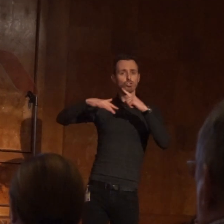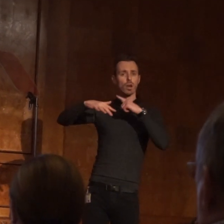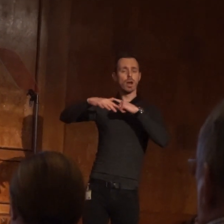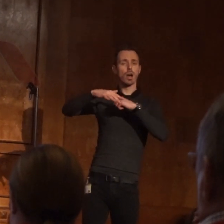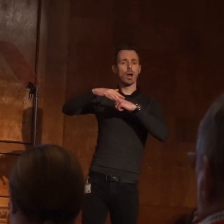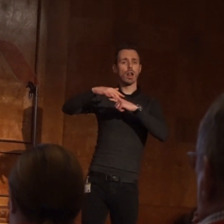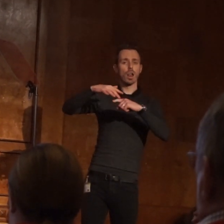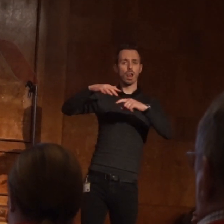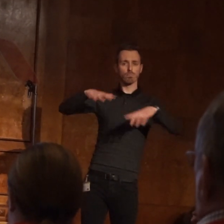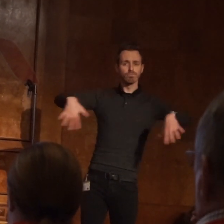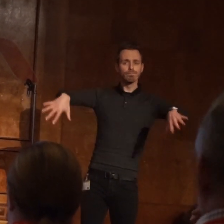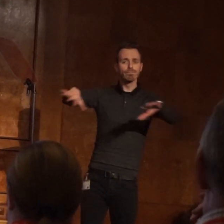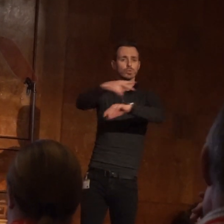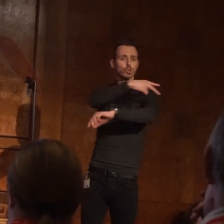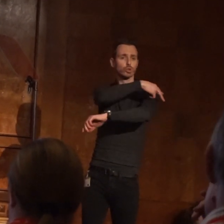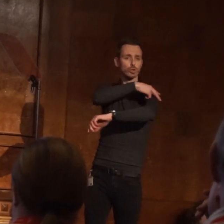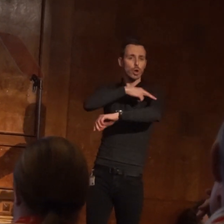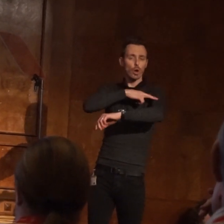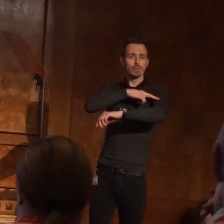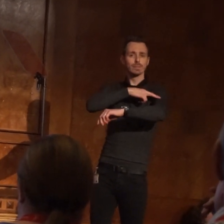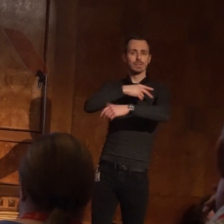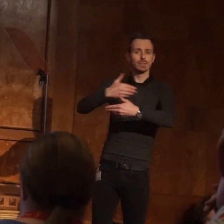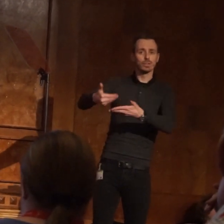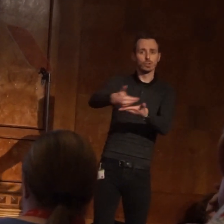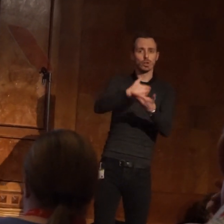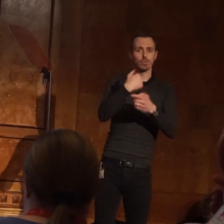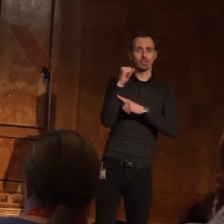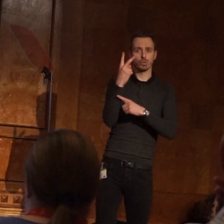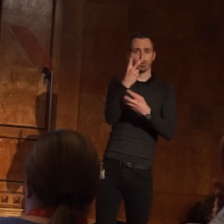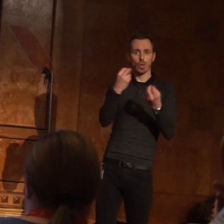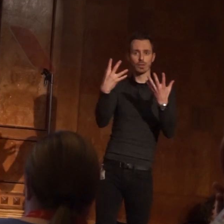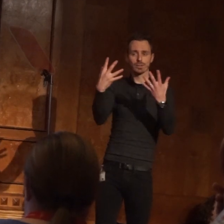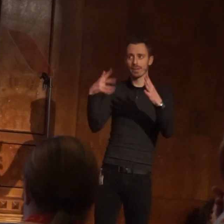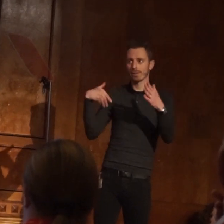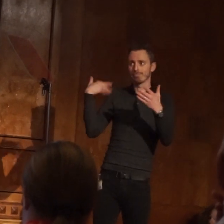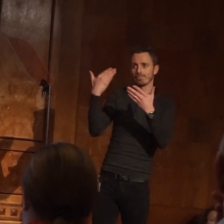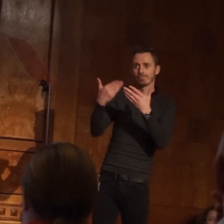since 2010. The government's rollout of universal credit